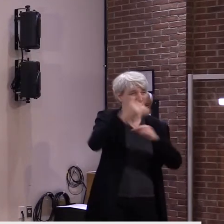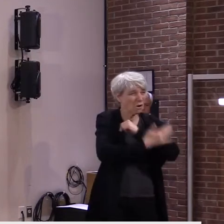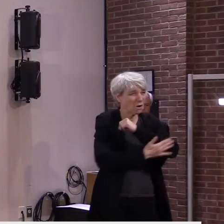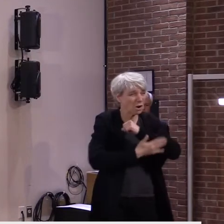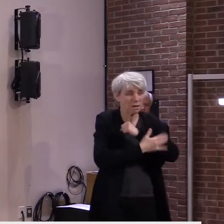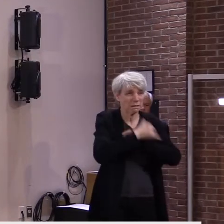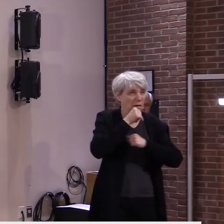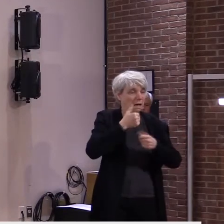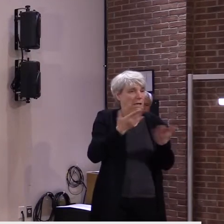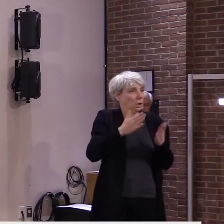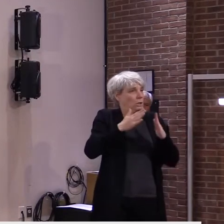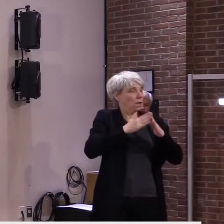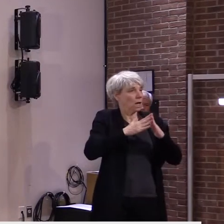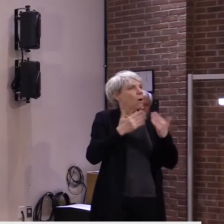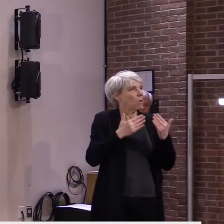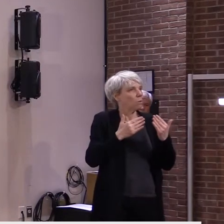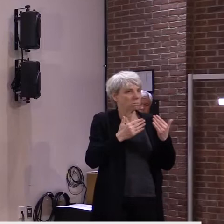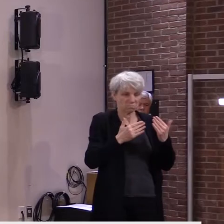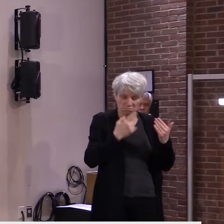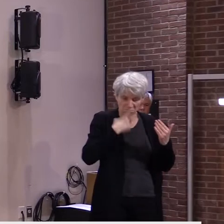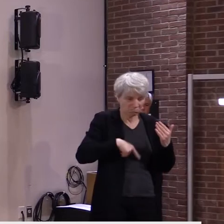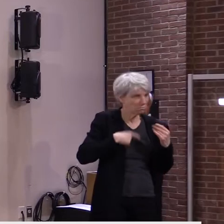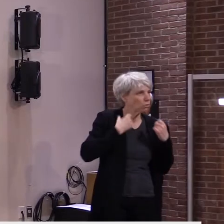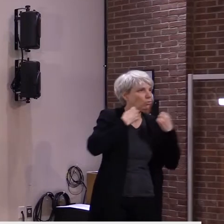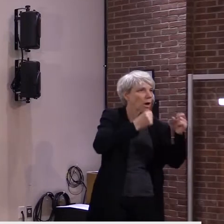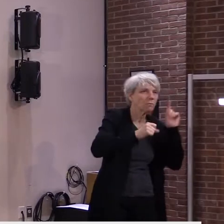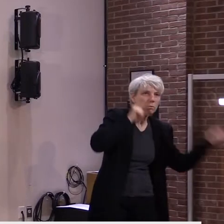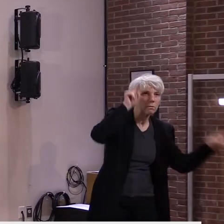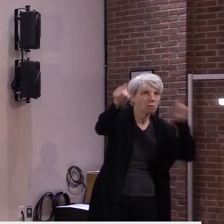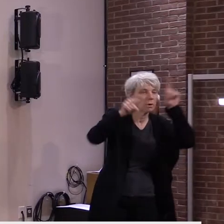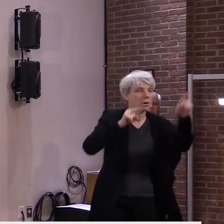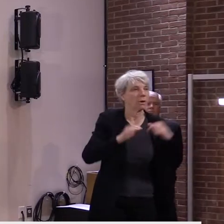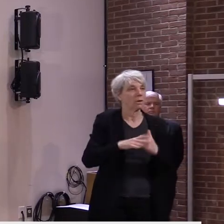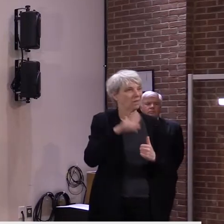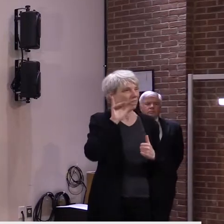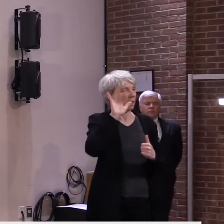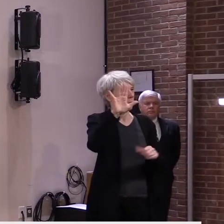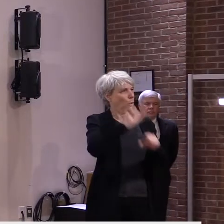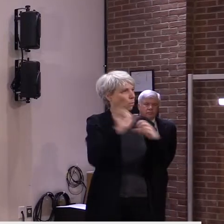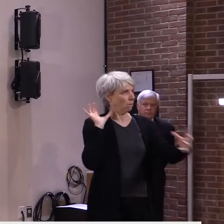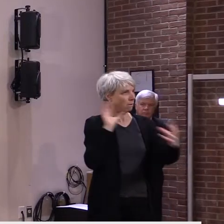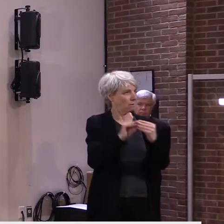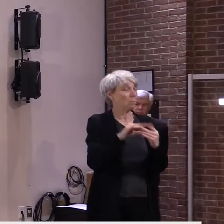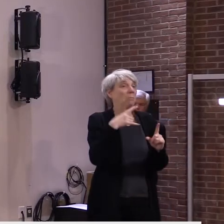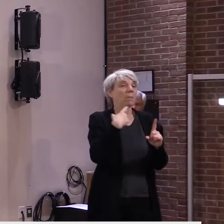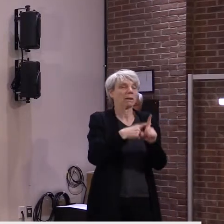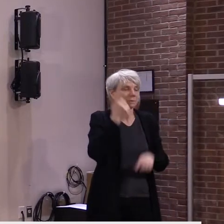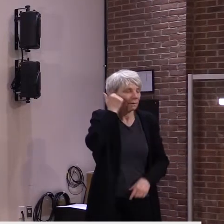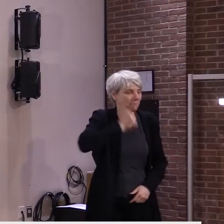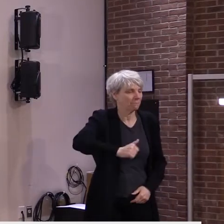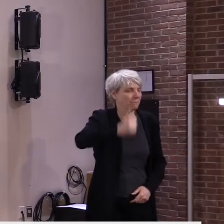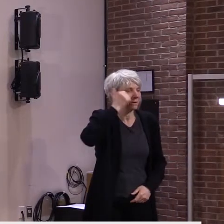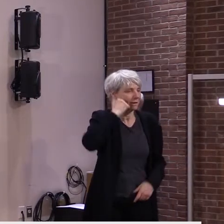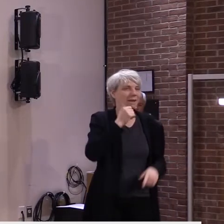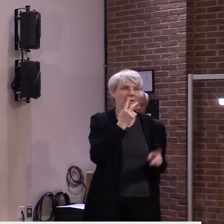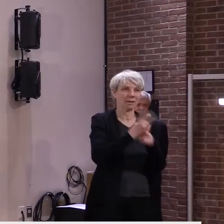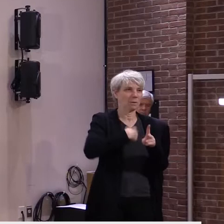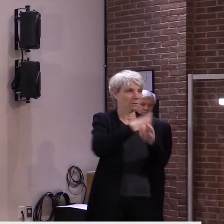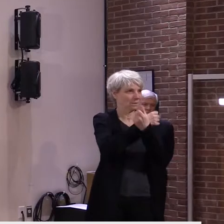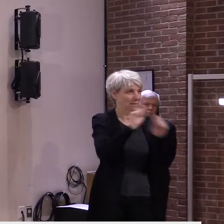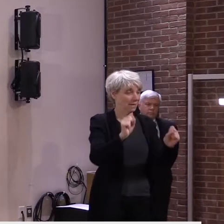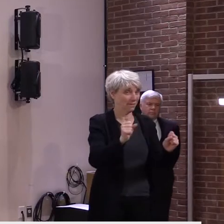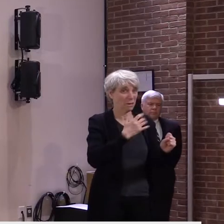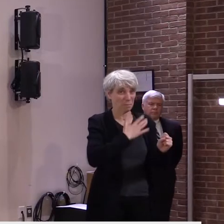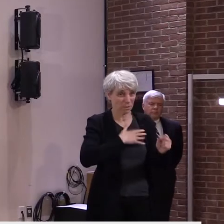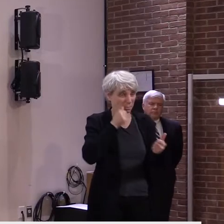all of these reasons, and for what EMS does in their everyday role to care for us, I hope you'll join me in saying thank you. And if you